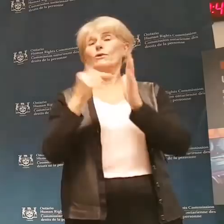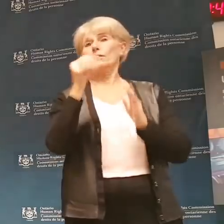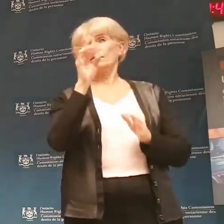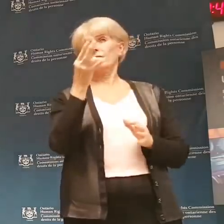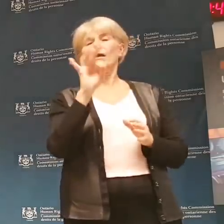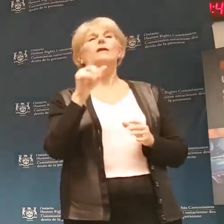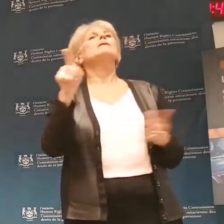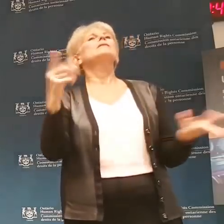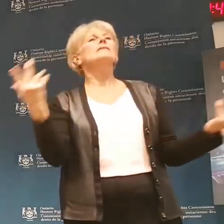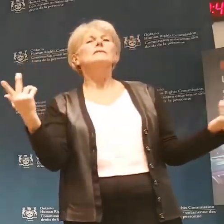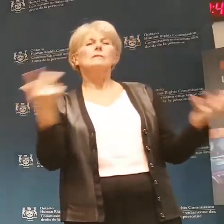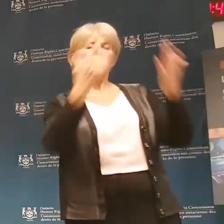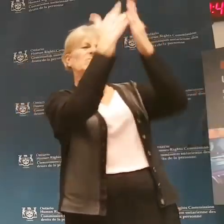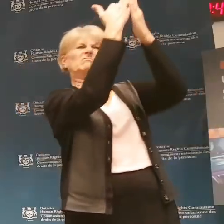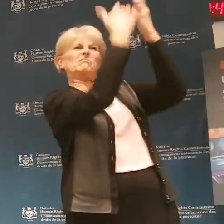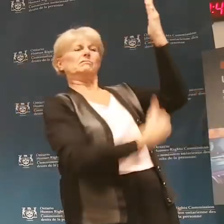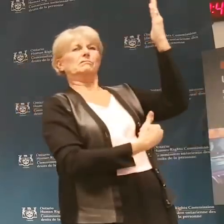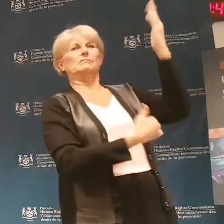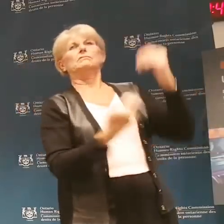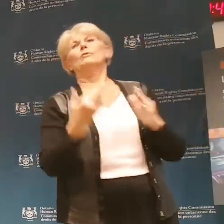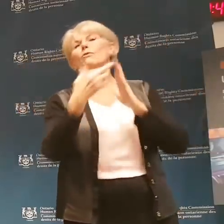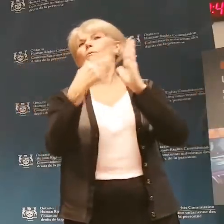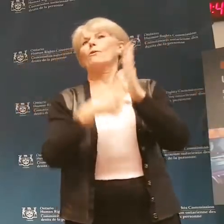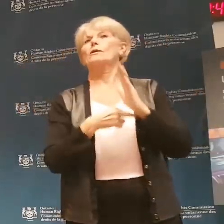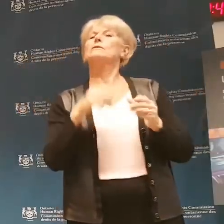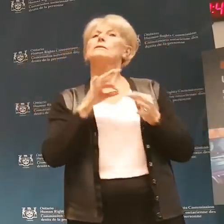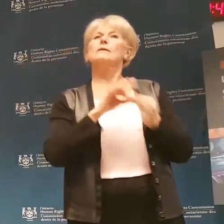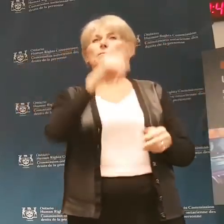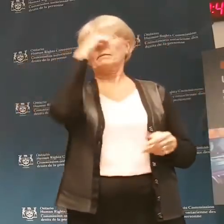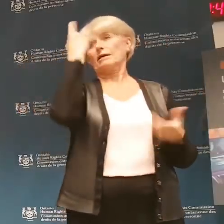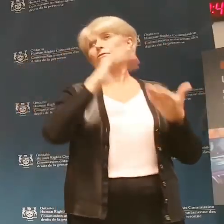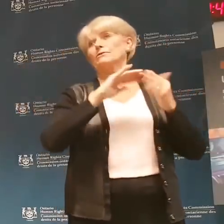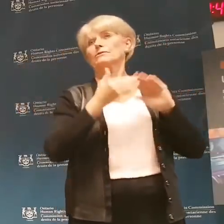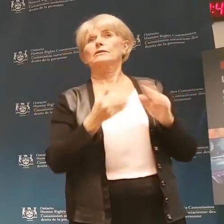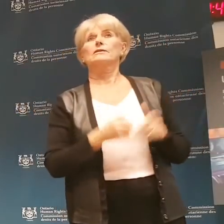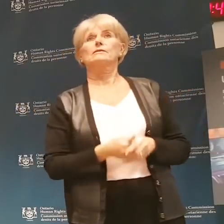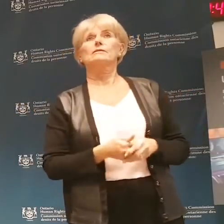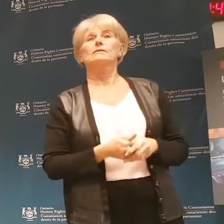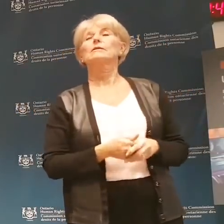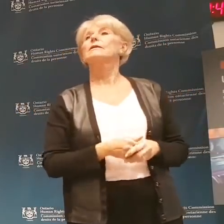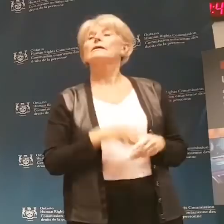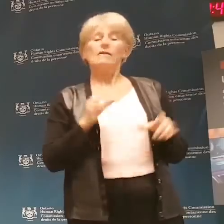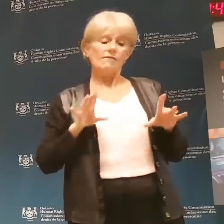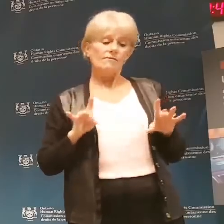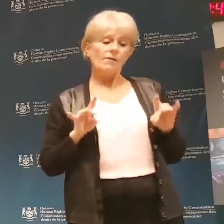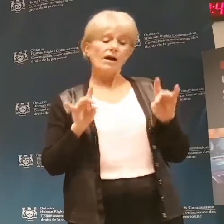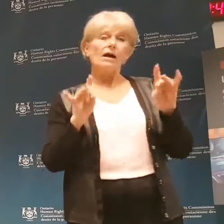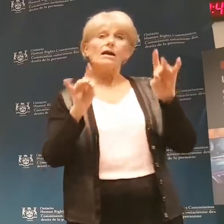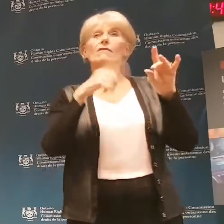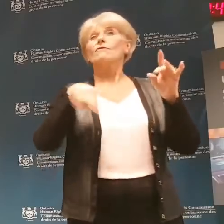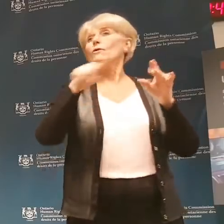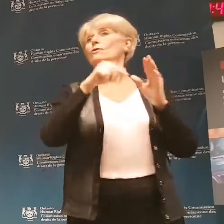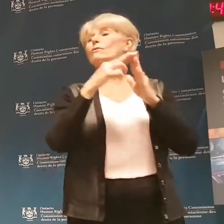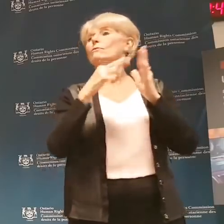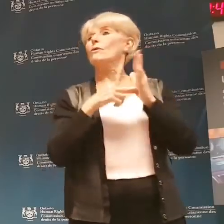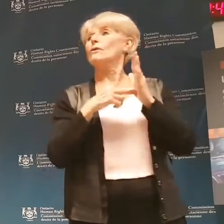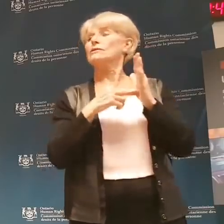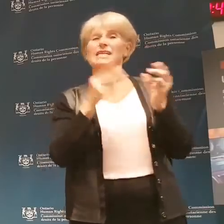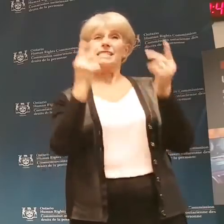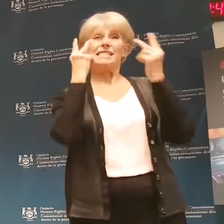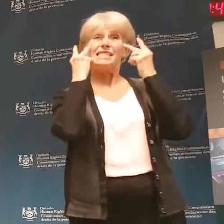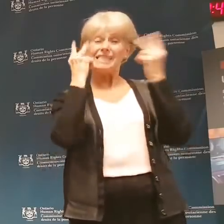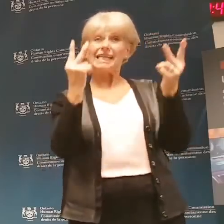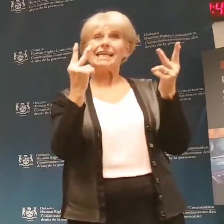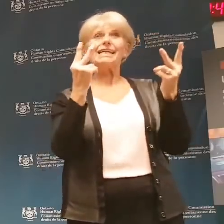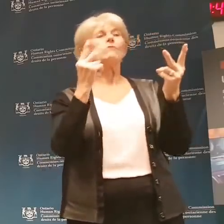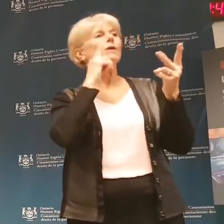leads a long list of reports on the black community. If the findings of those reports had seen the light